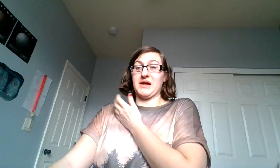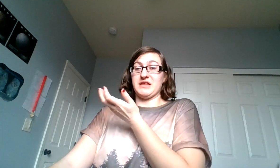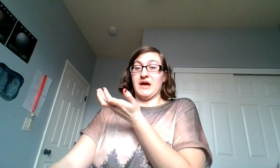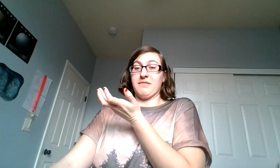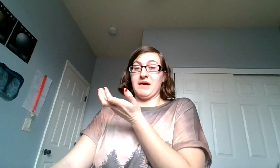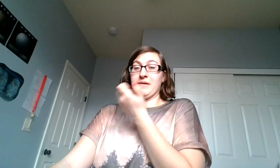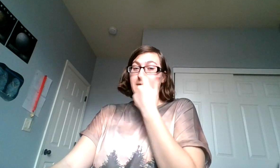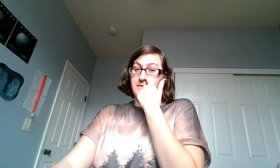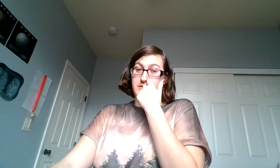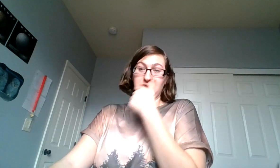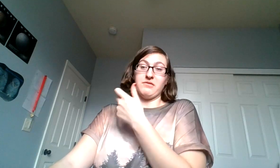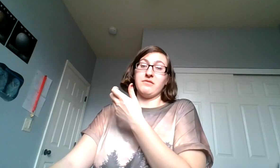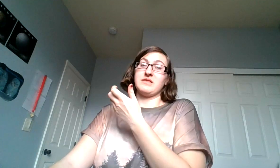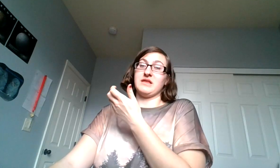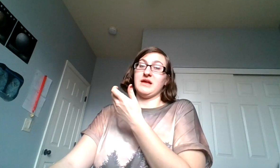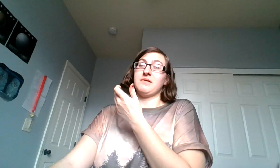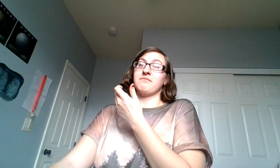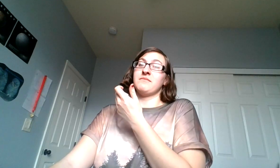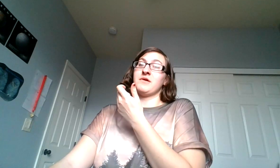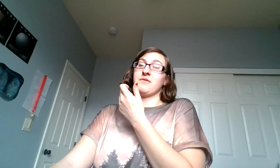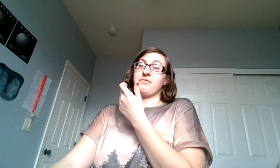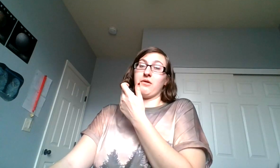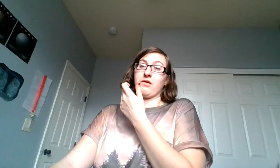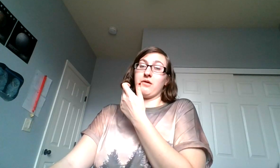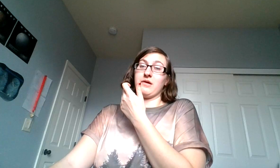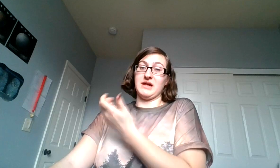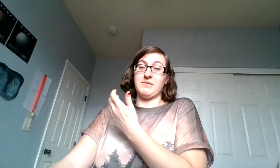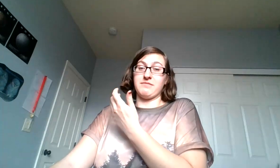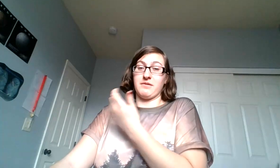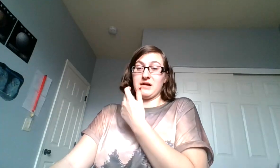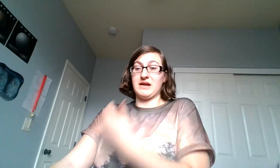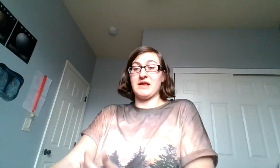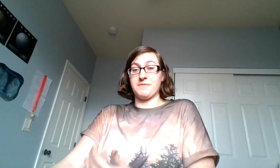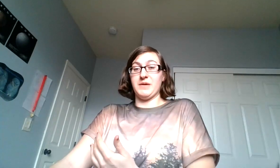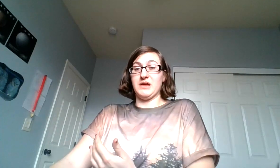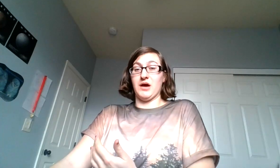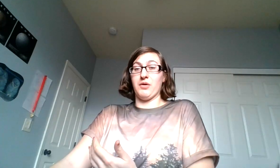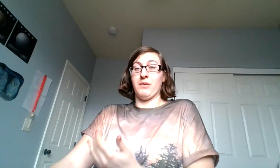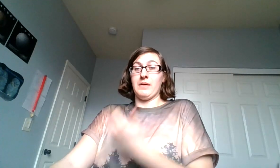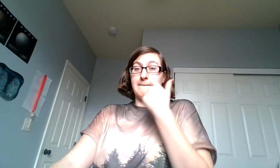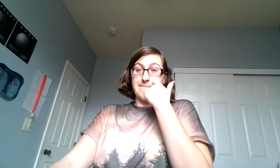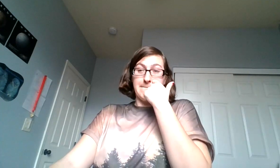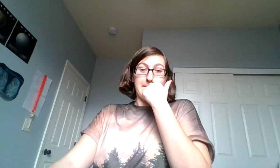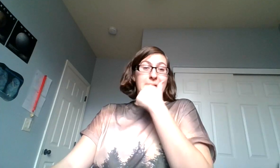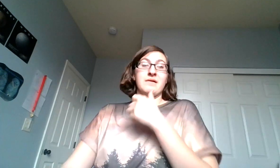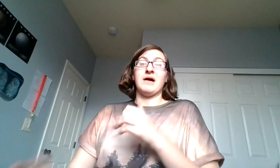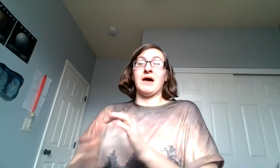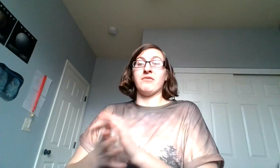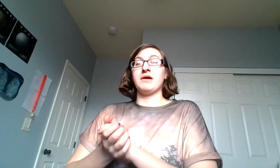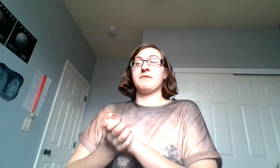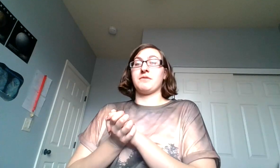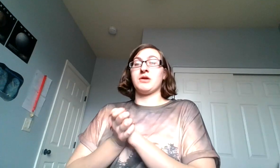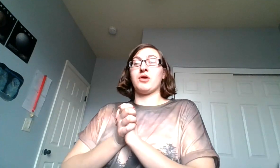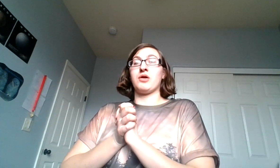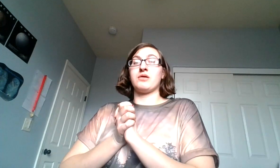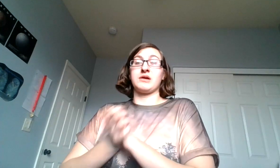myself, you will see me for your next video. I will wait for your